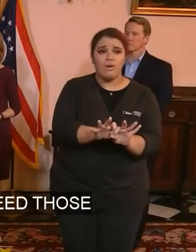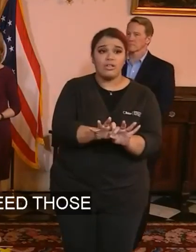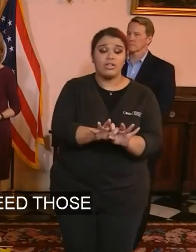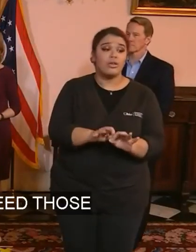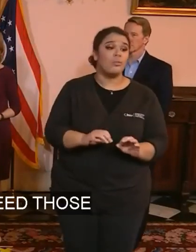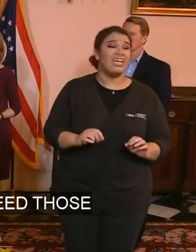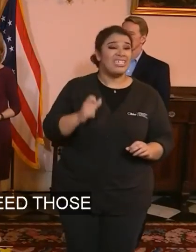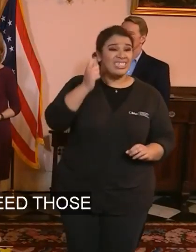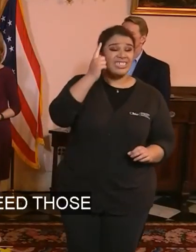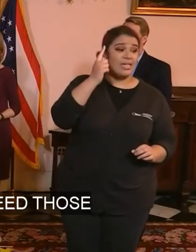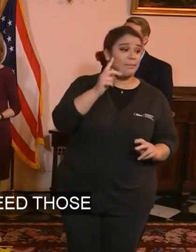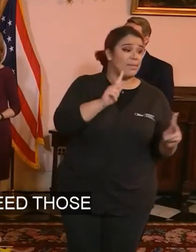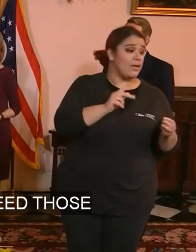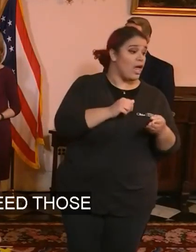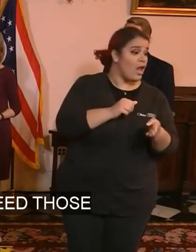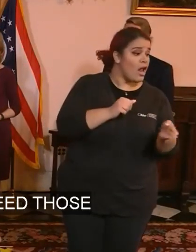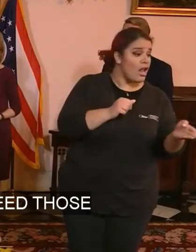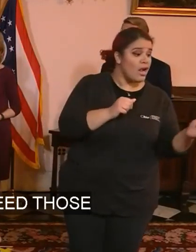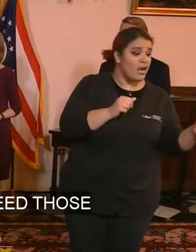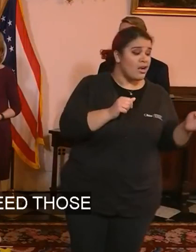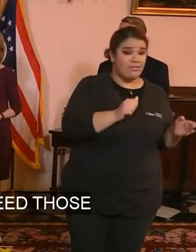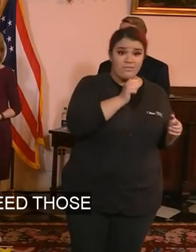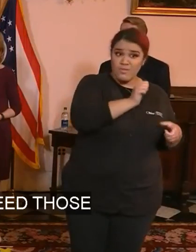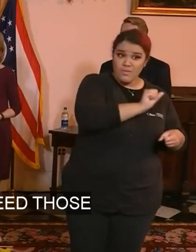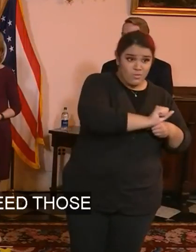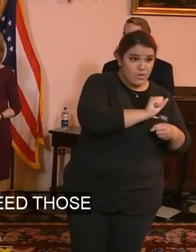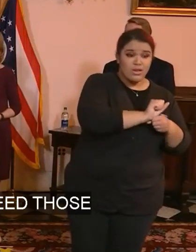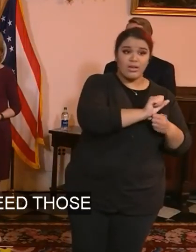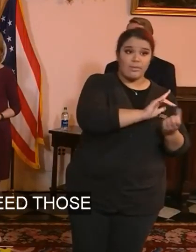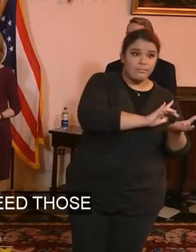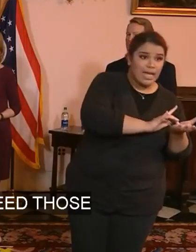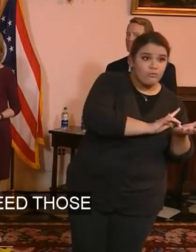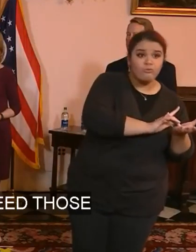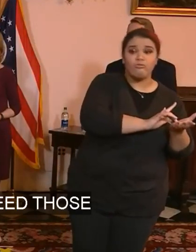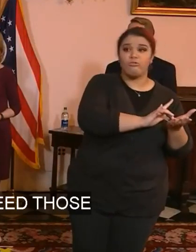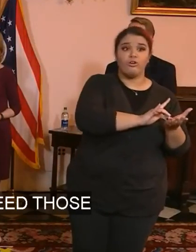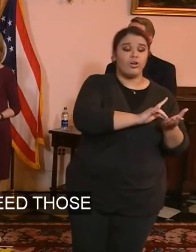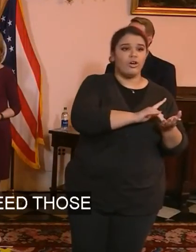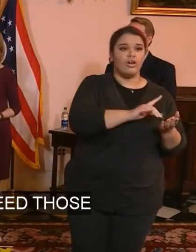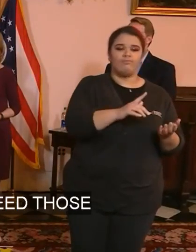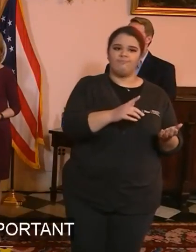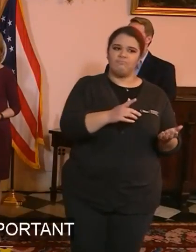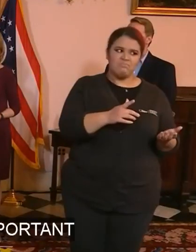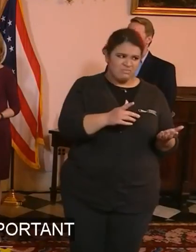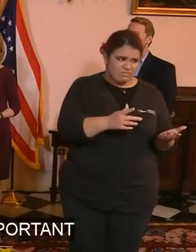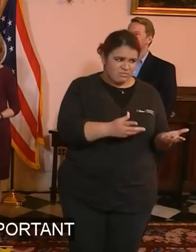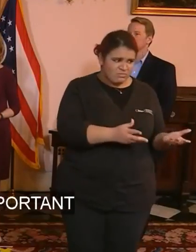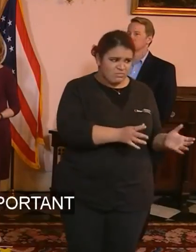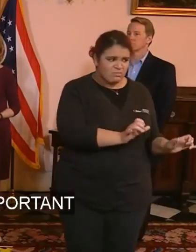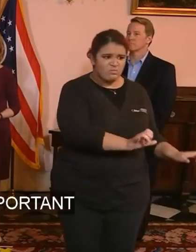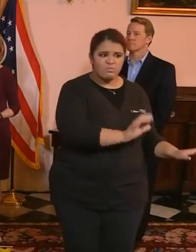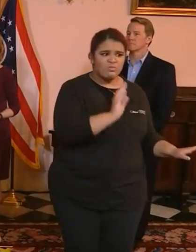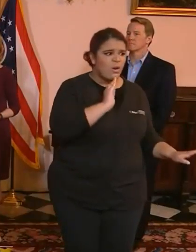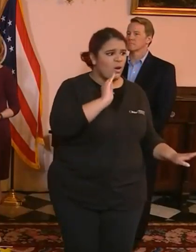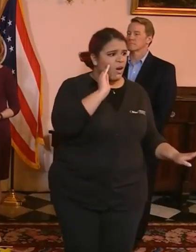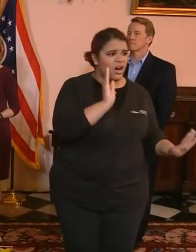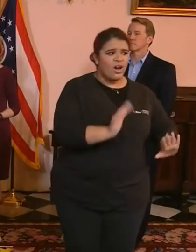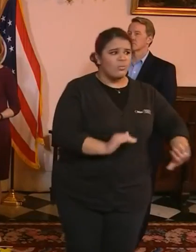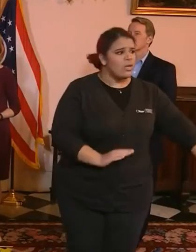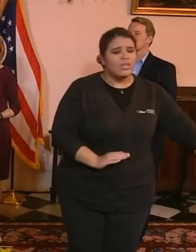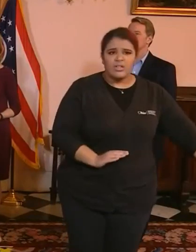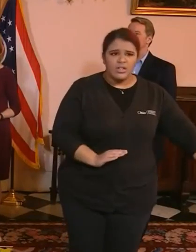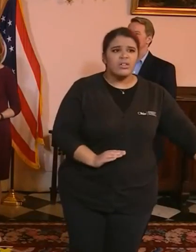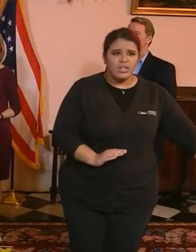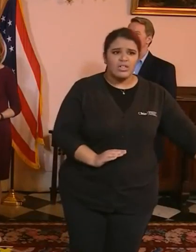not spreading this, because we need them. And each employer in these essential industries will be working with the workforce. Even within